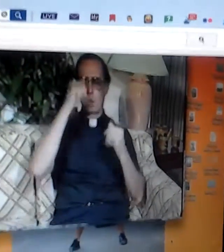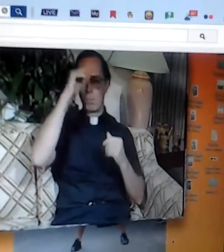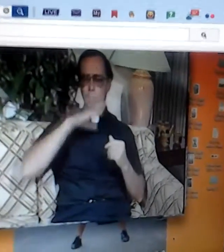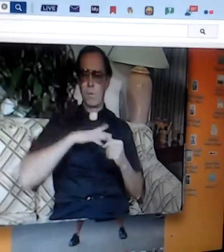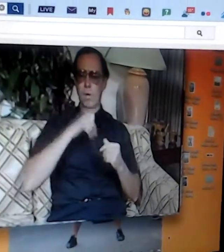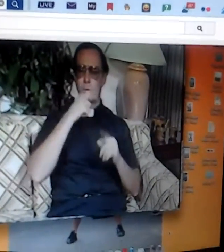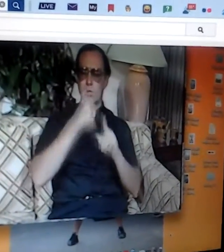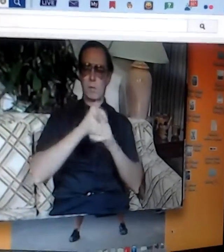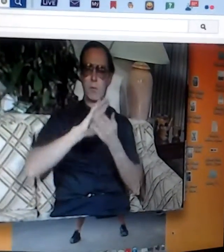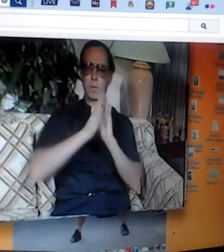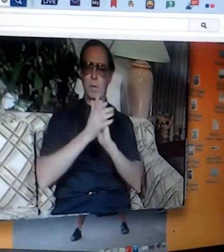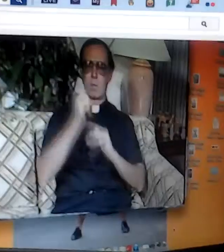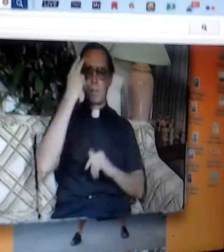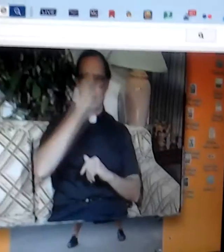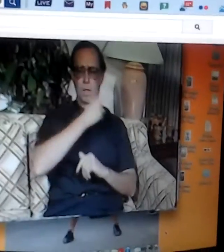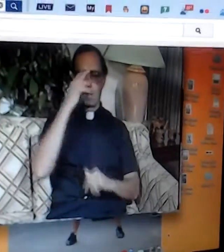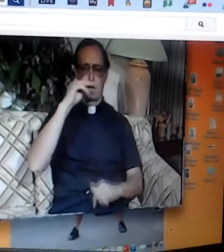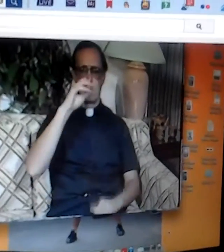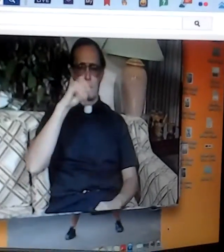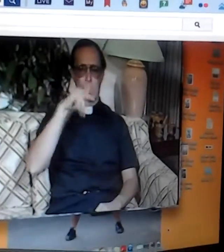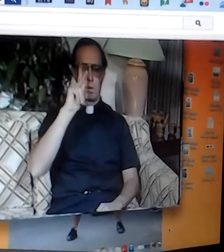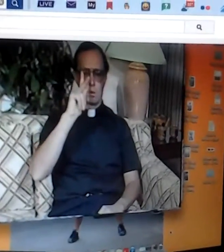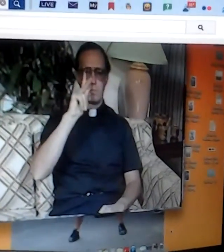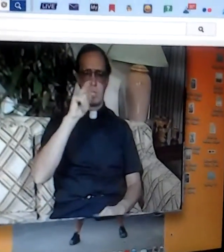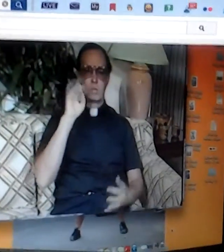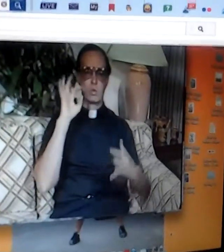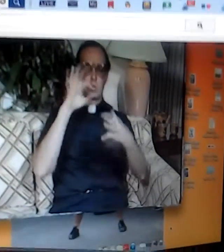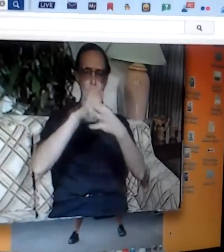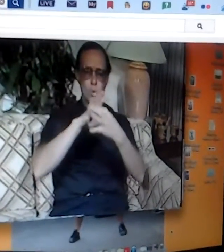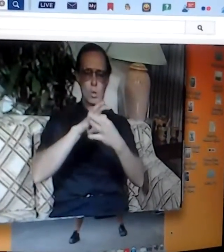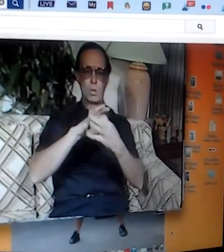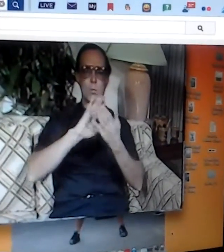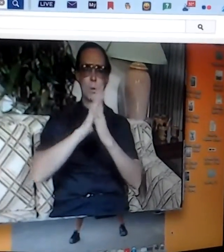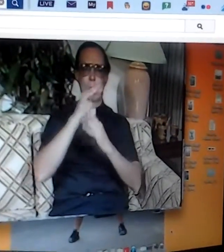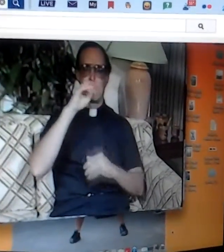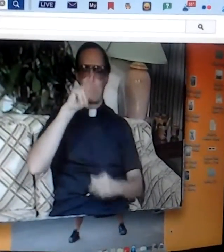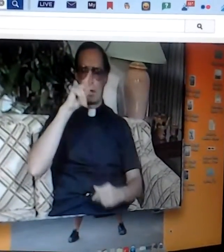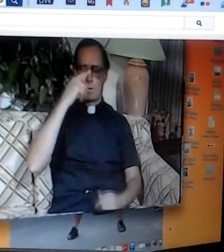I read the book. It was about a man who became a Catholic priest.